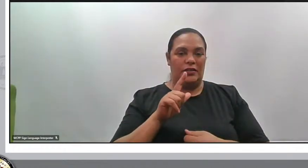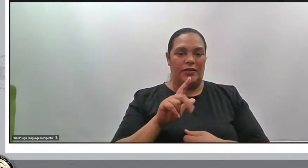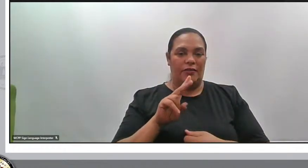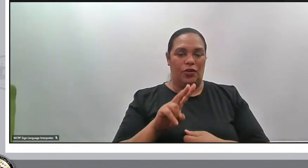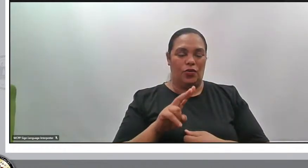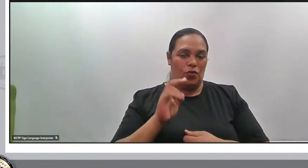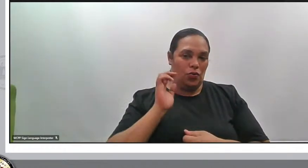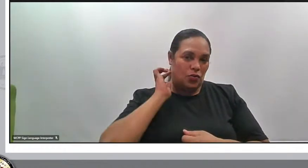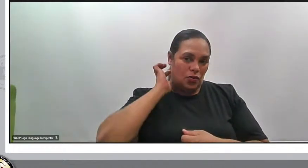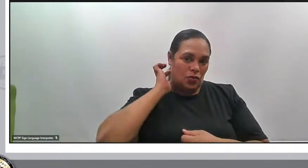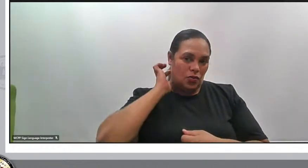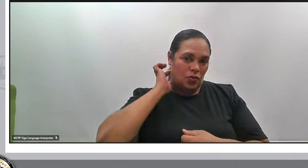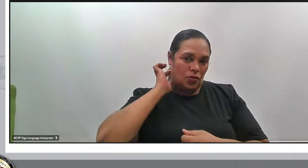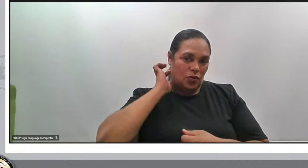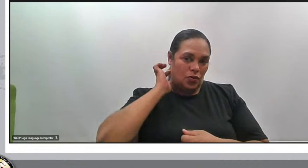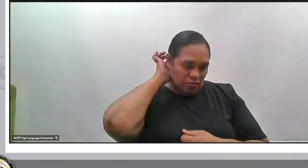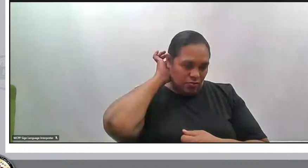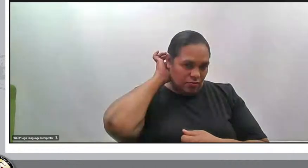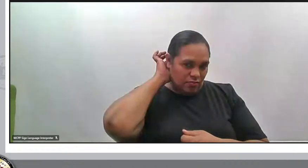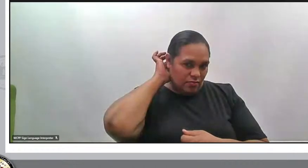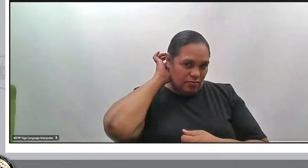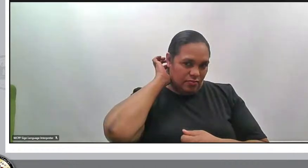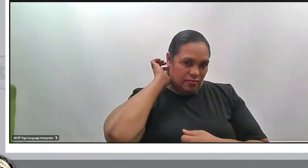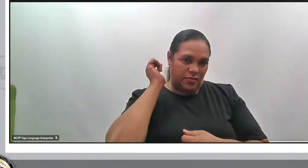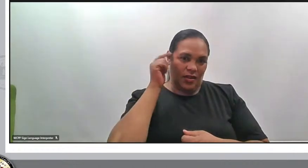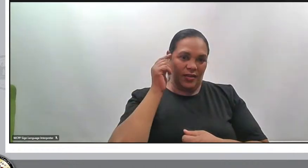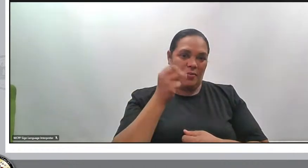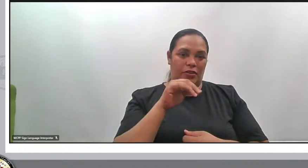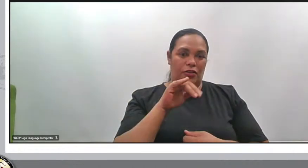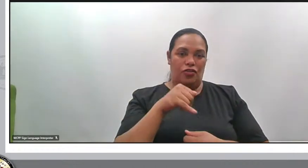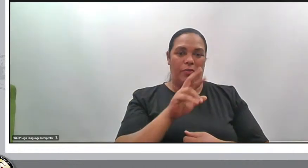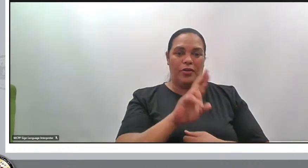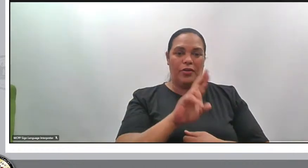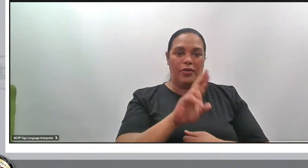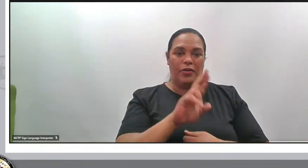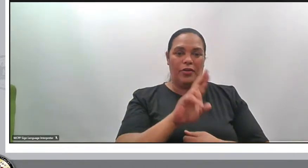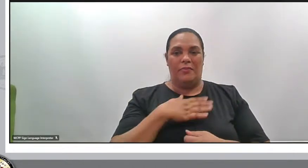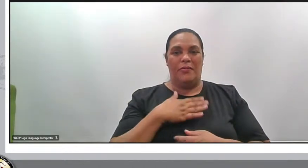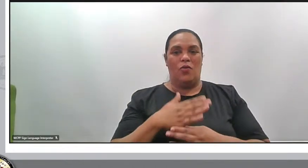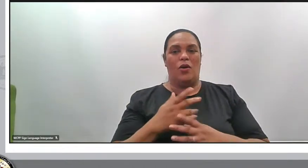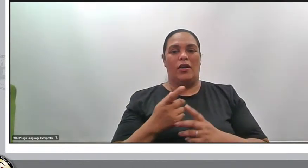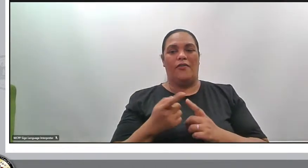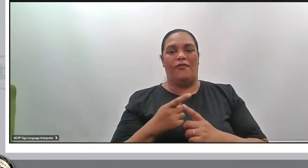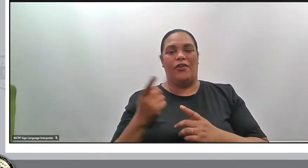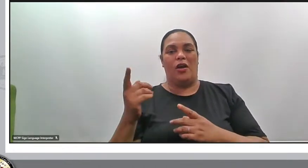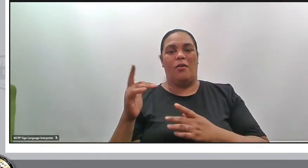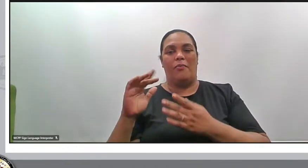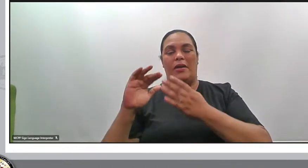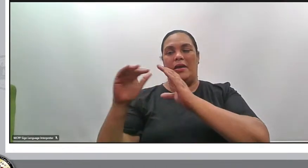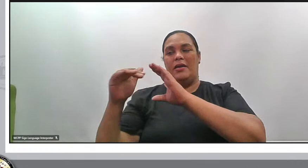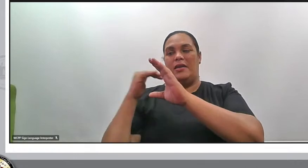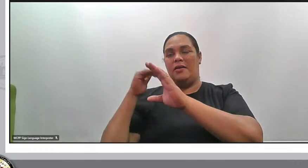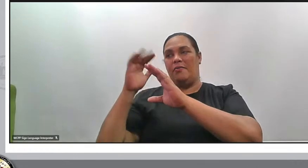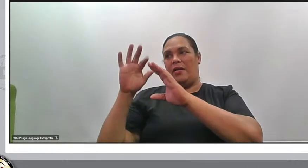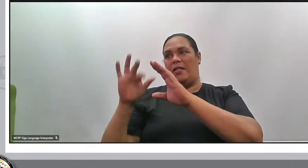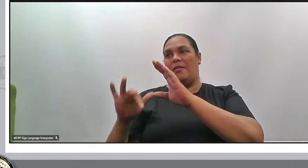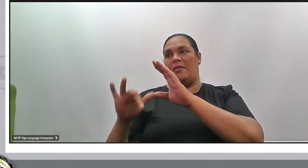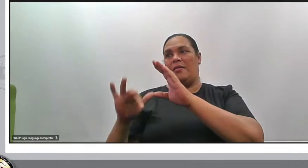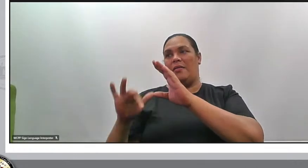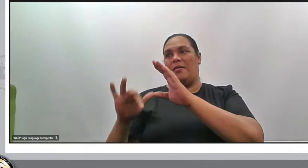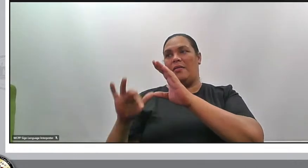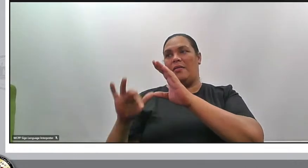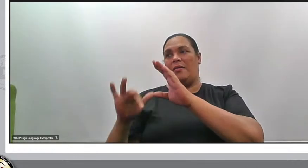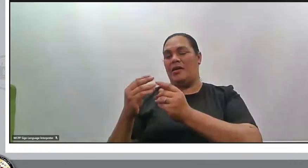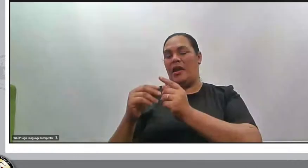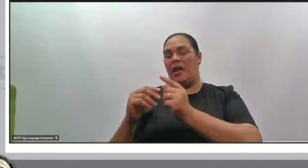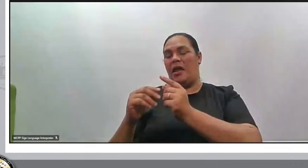Bartman. Chair, I think Mr. Jawadeen is correct. I'm working off the electronic version, so there might be some discrepancy